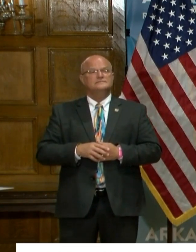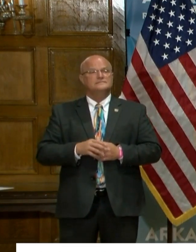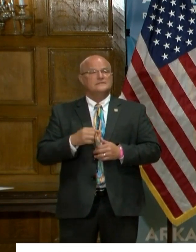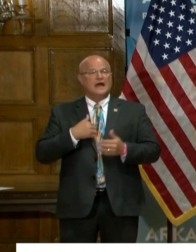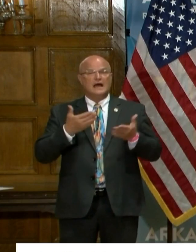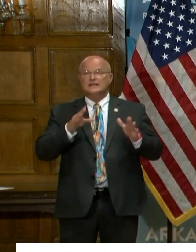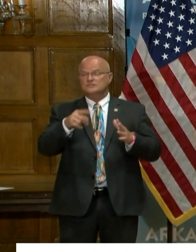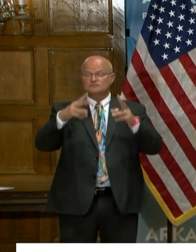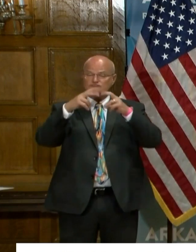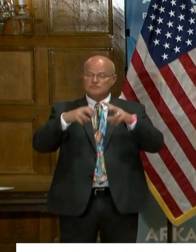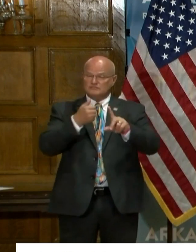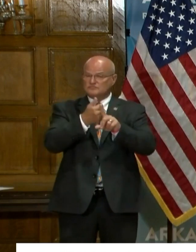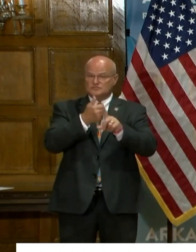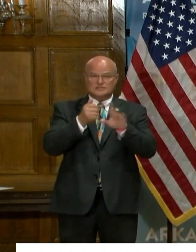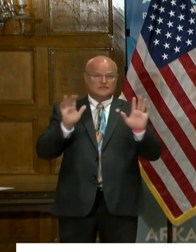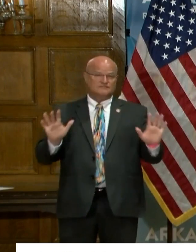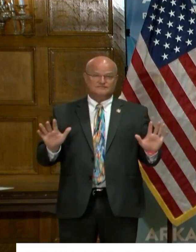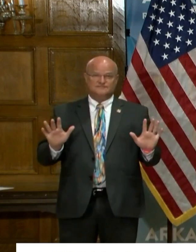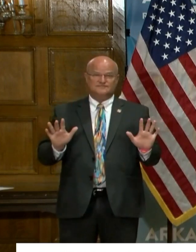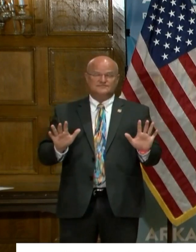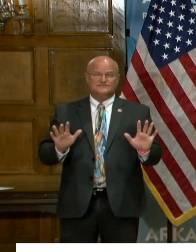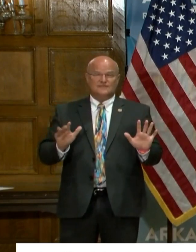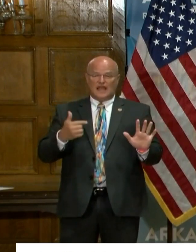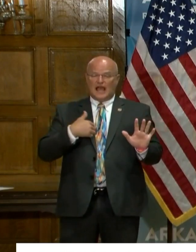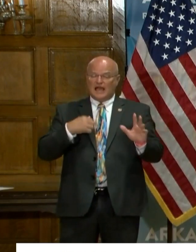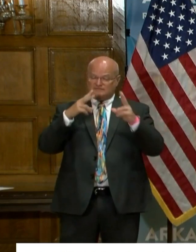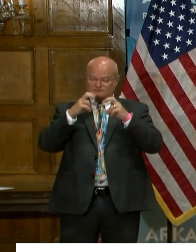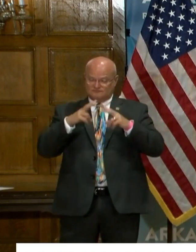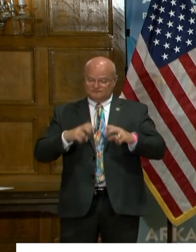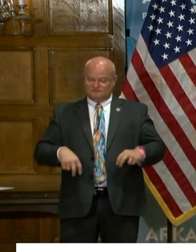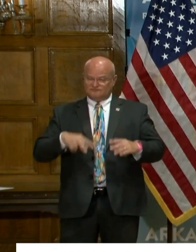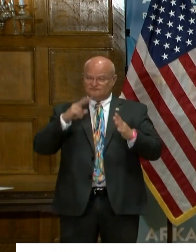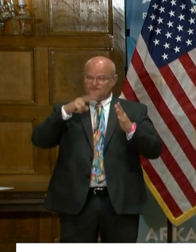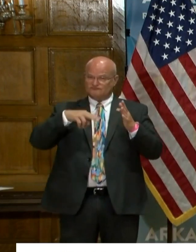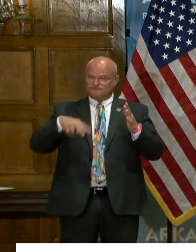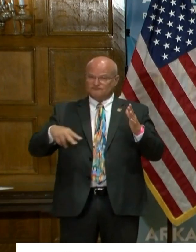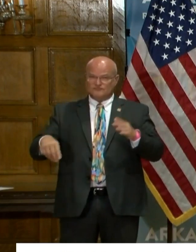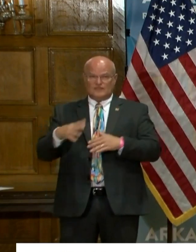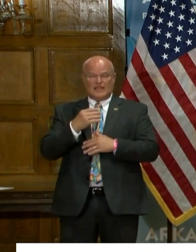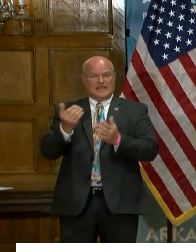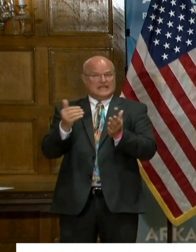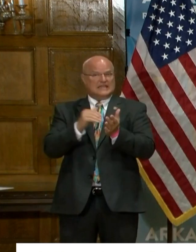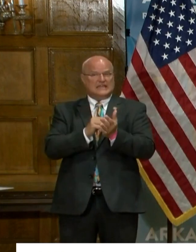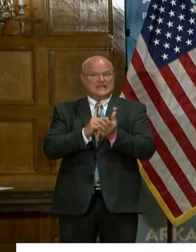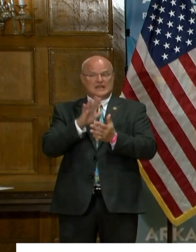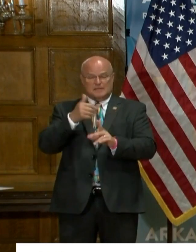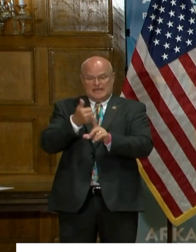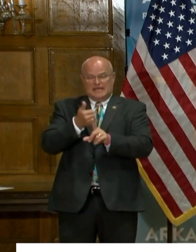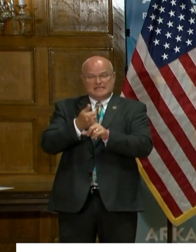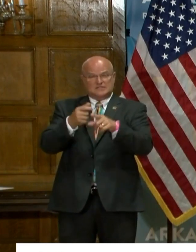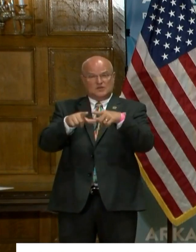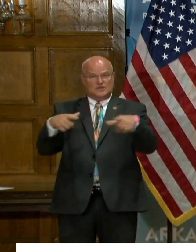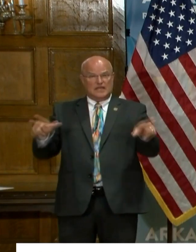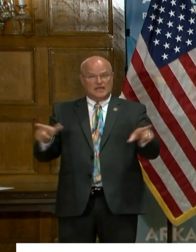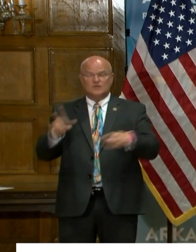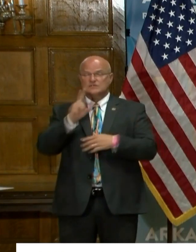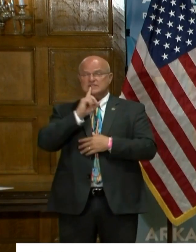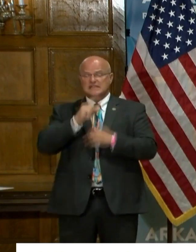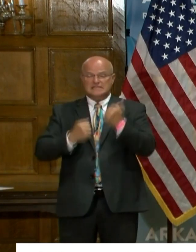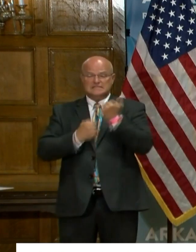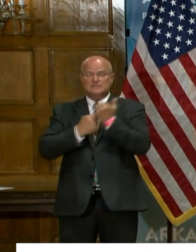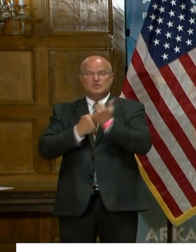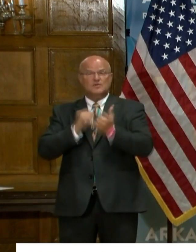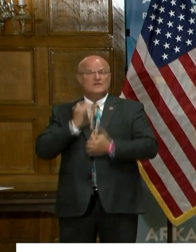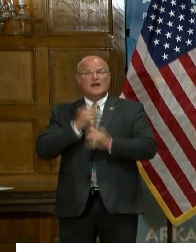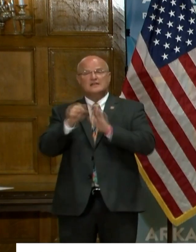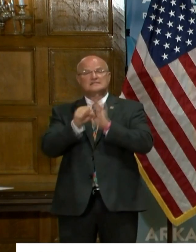I'll let you analyze it for yourself. I've analyzed it, and again, by its own language, it is supportive